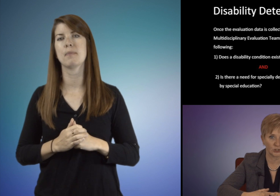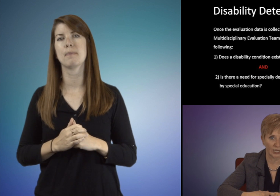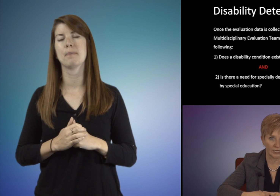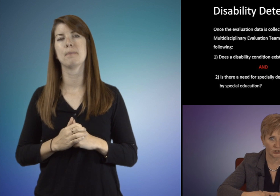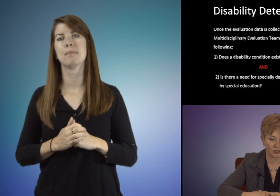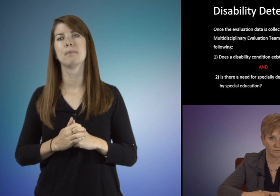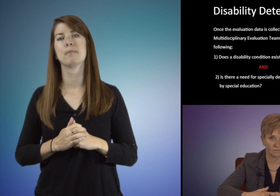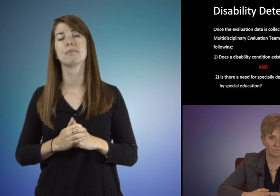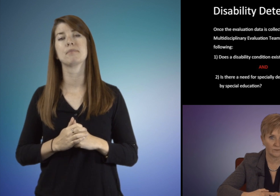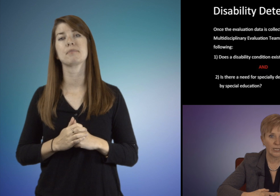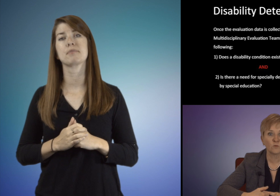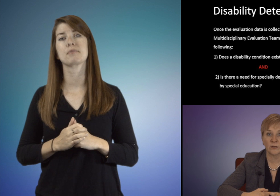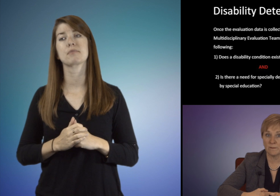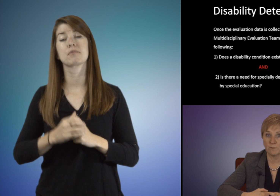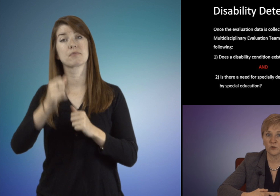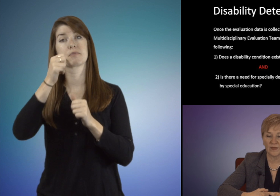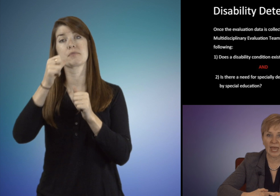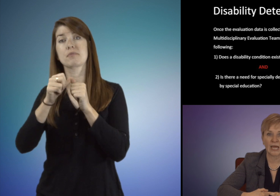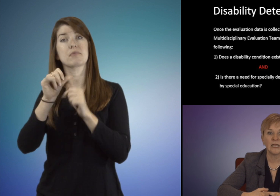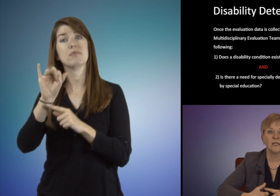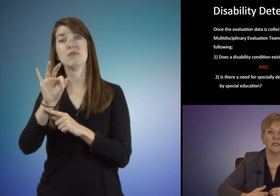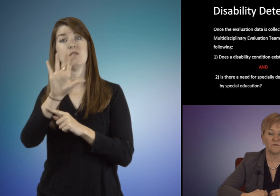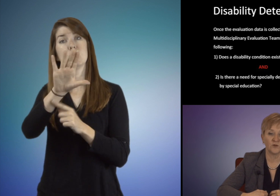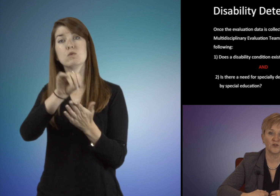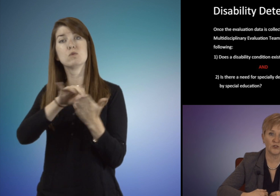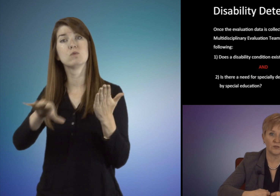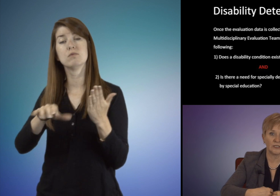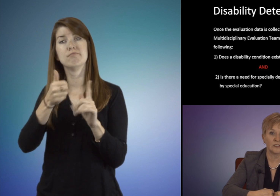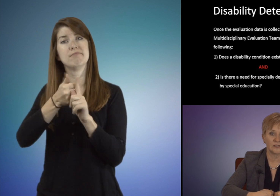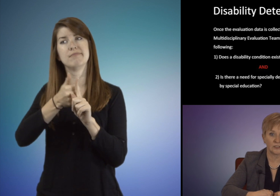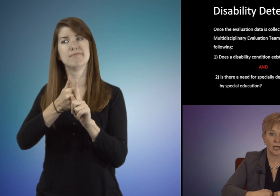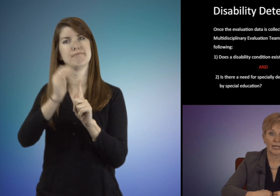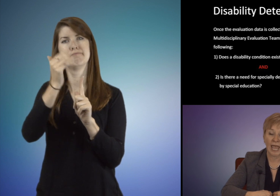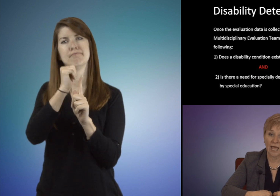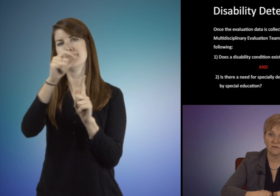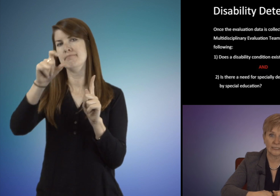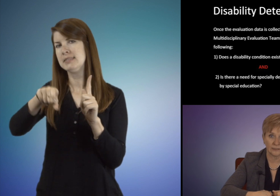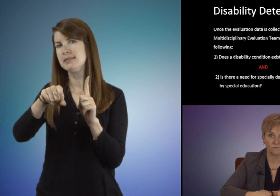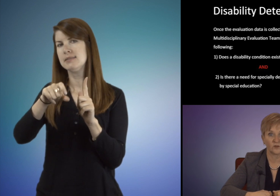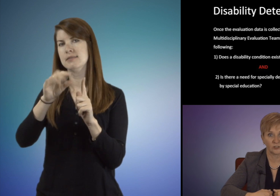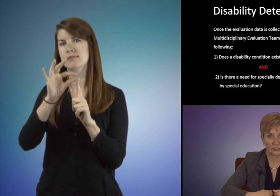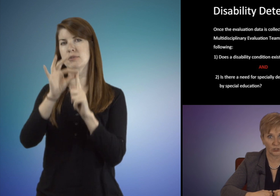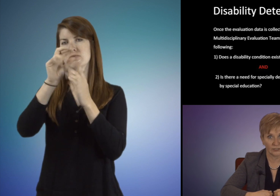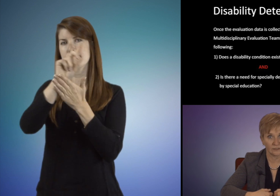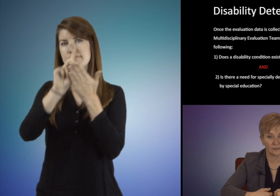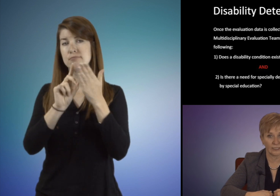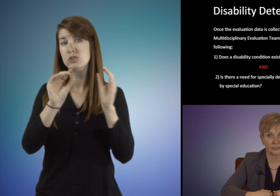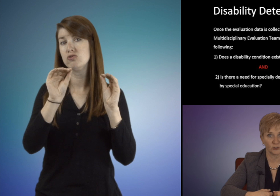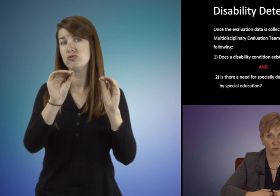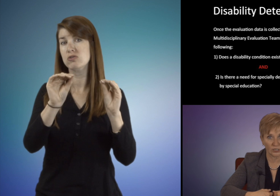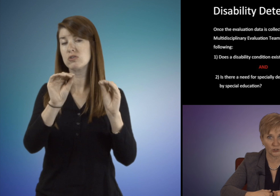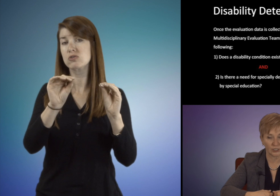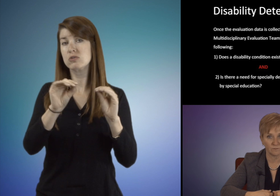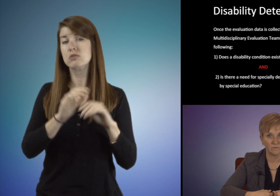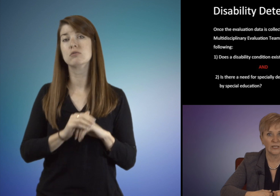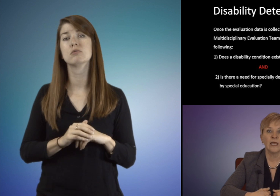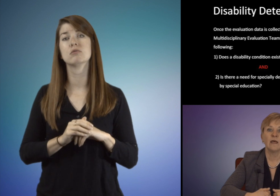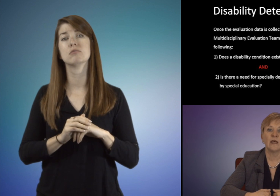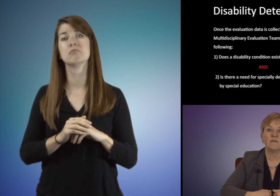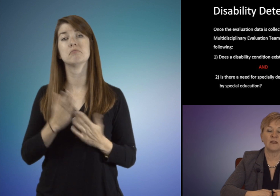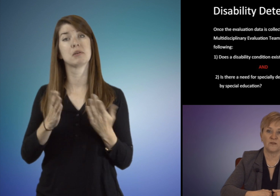special education. Remember that if your student does not have a need for specially designed